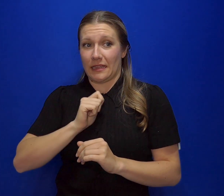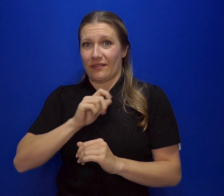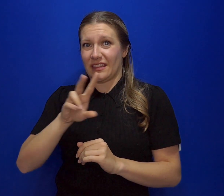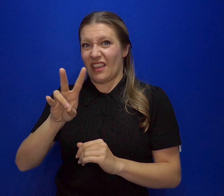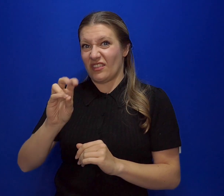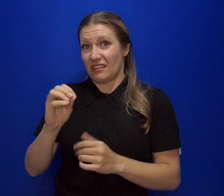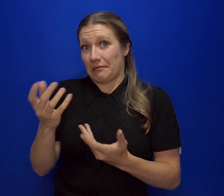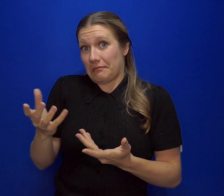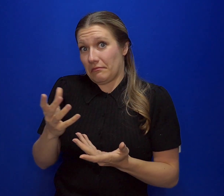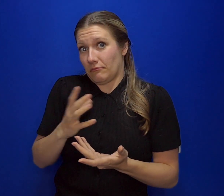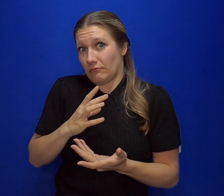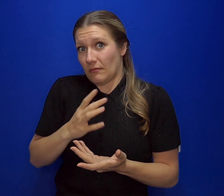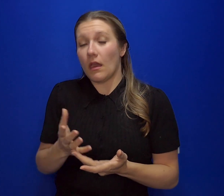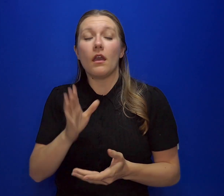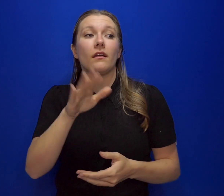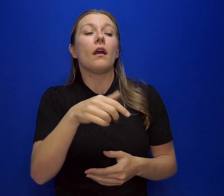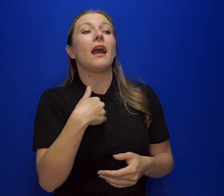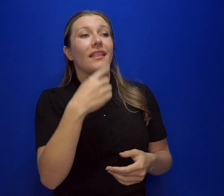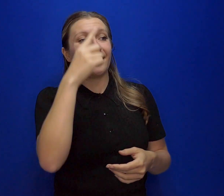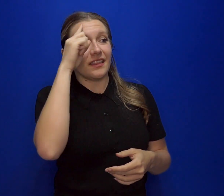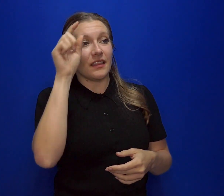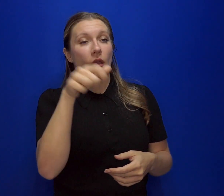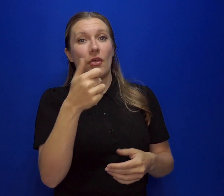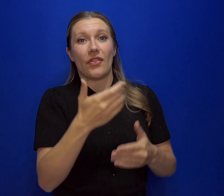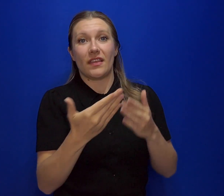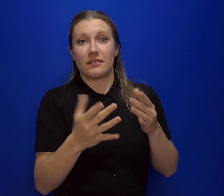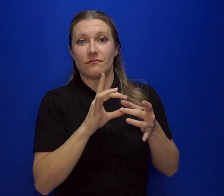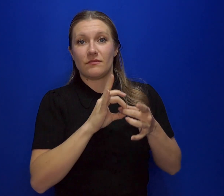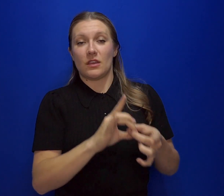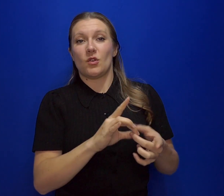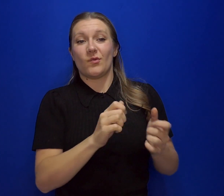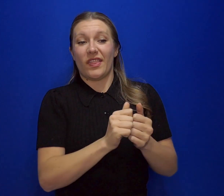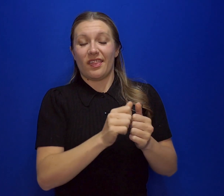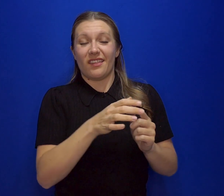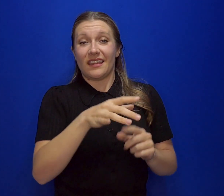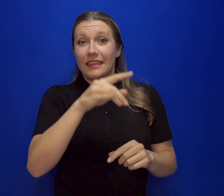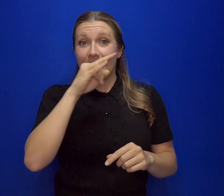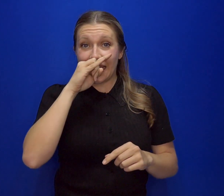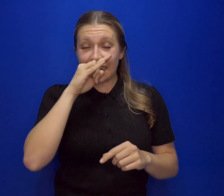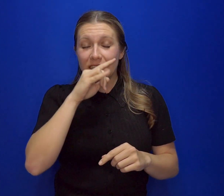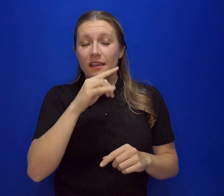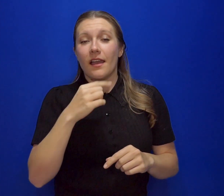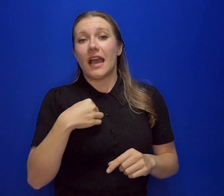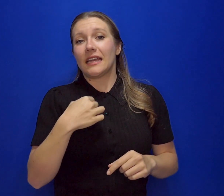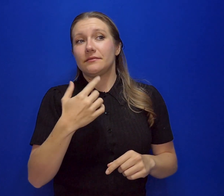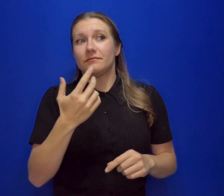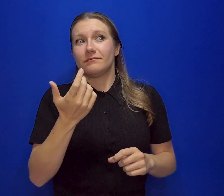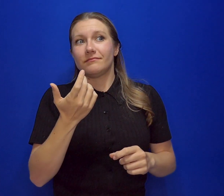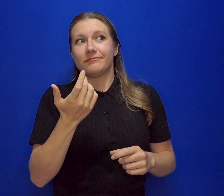is the And lowest. I think another thing that goes along with this too, especially for kids, is I've had a lot of parents tell